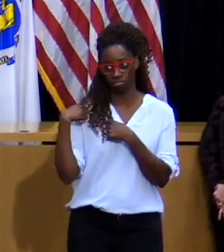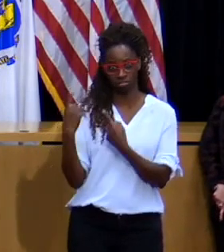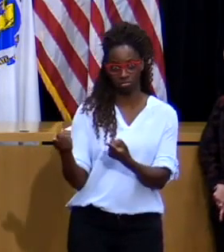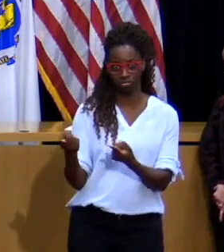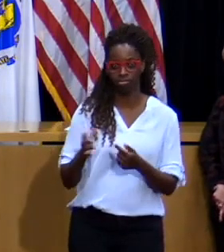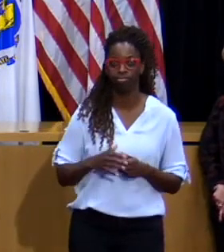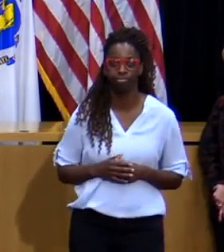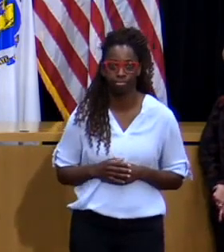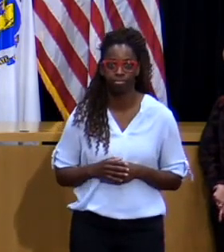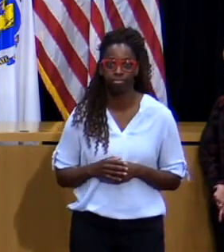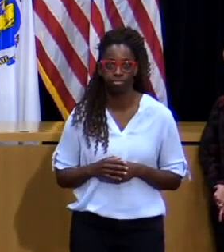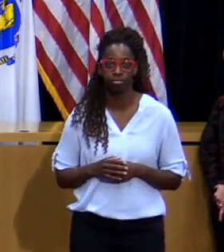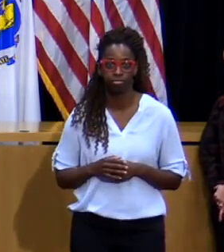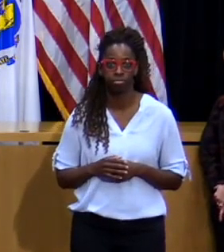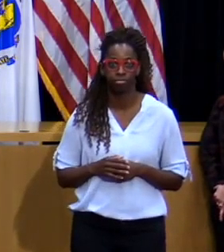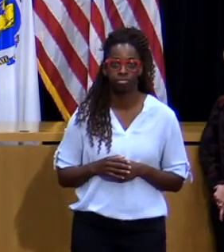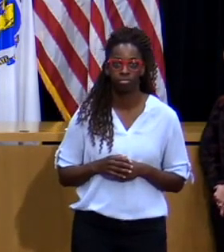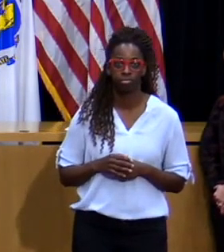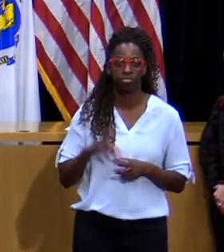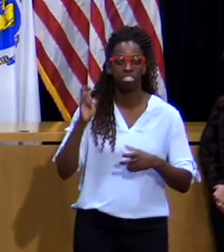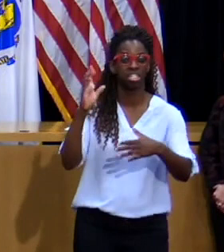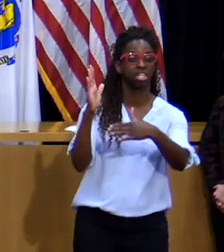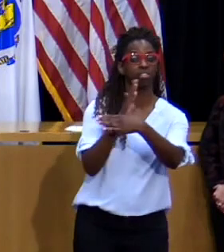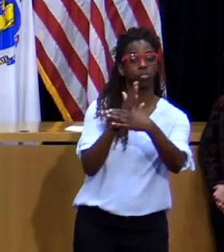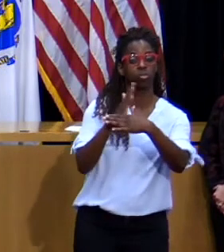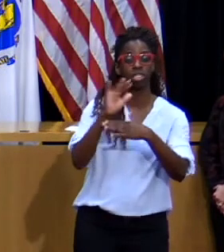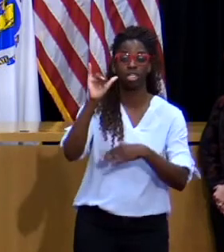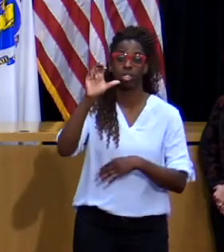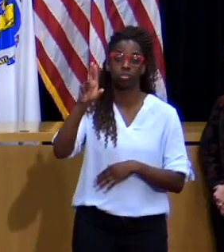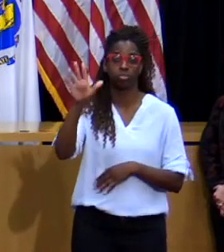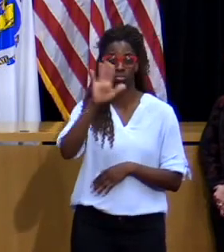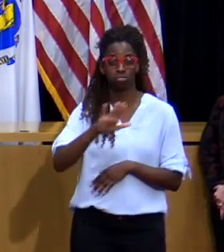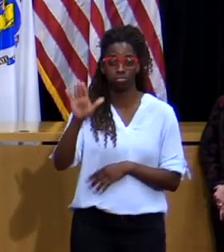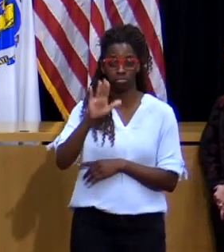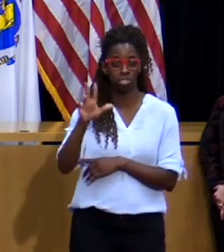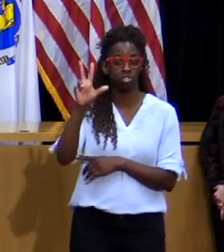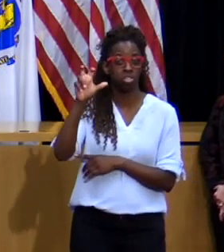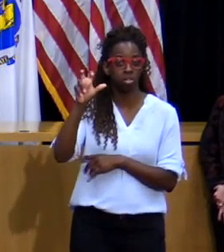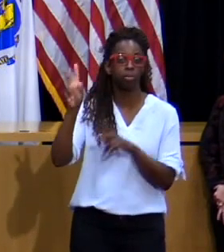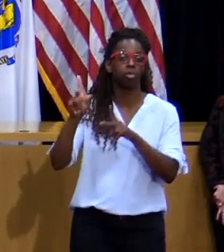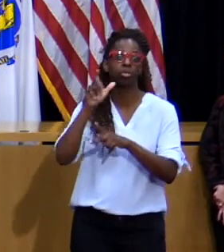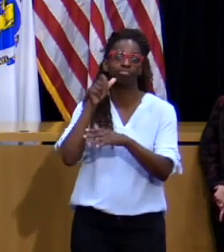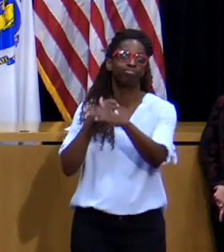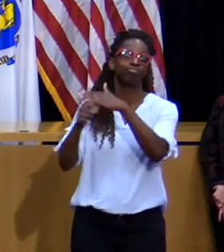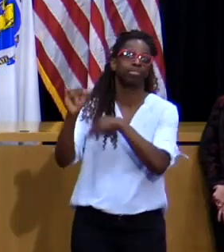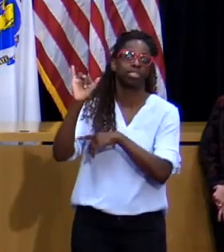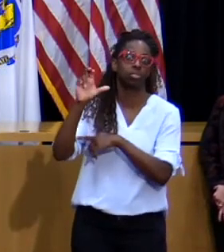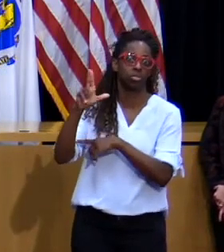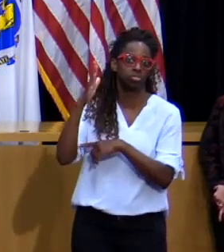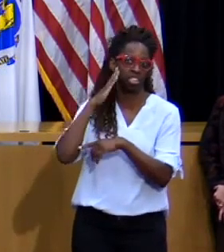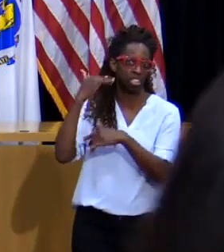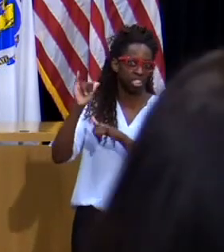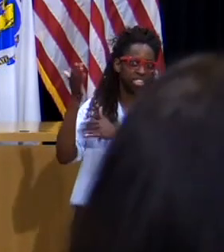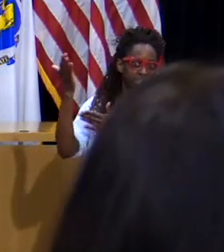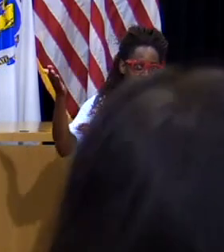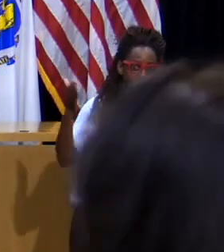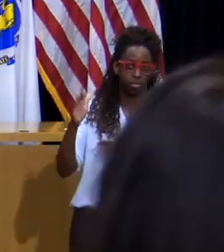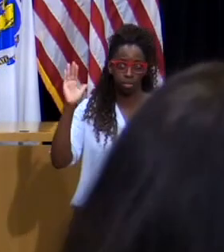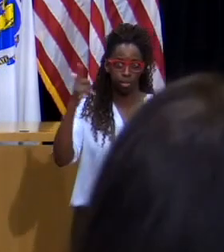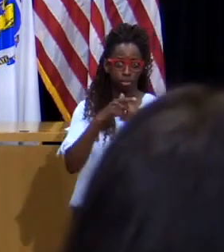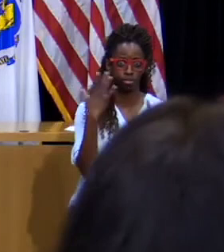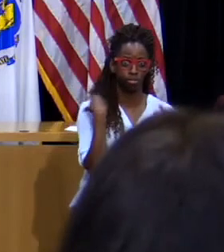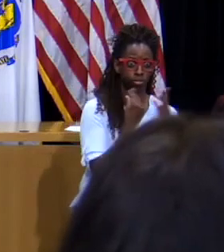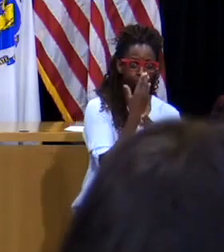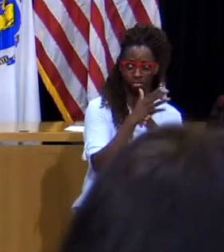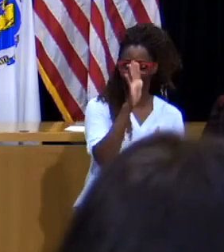300. It was over 1,000 in the spring. So what I would say is, look, the whole point behind